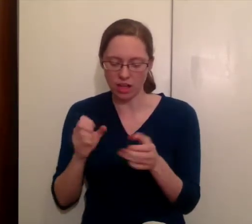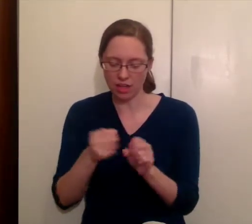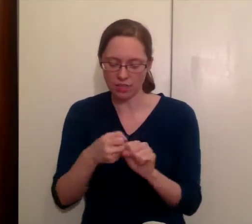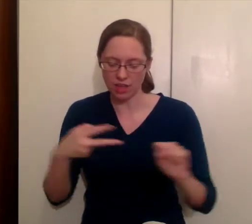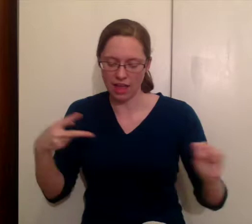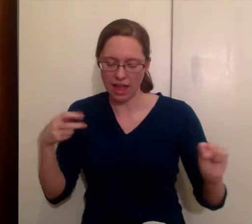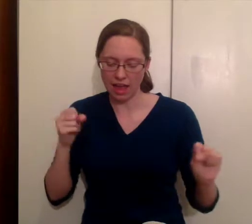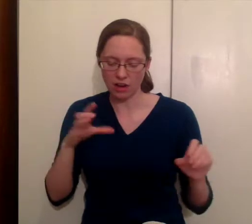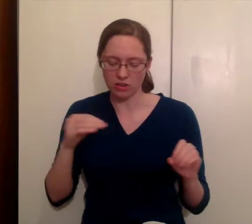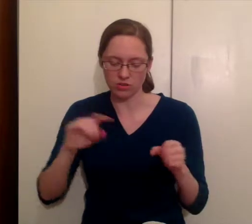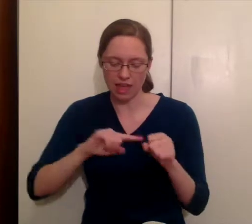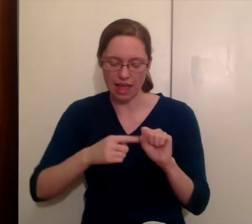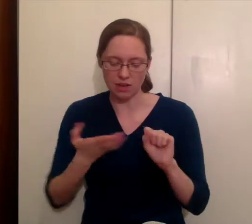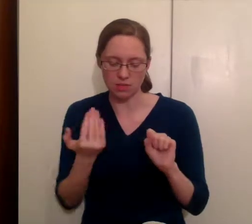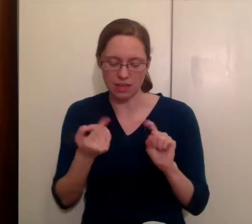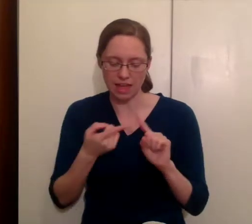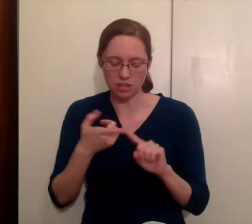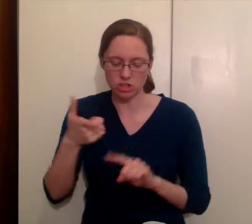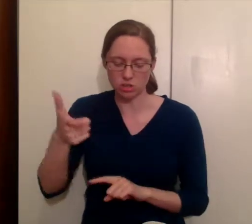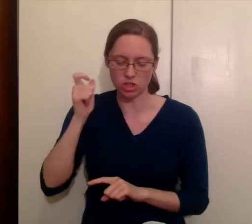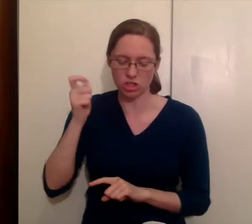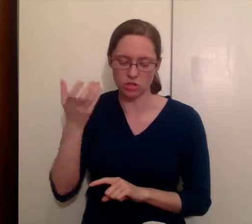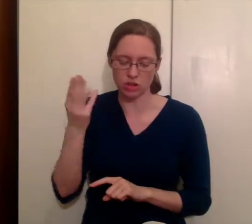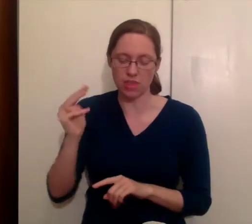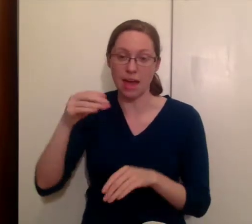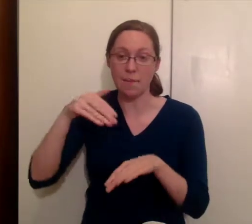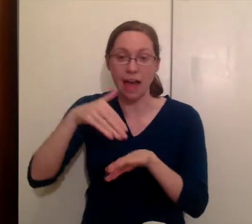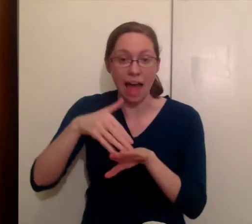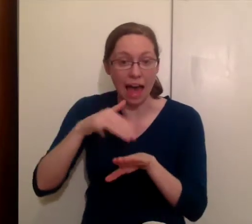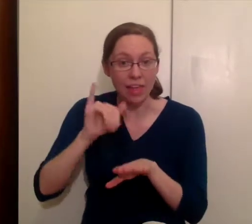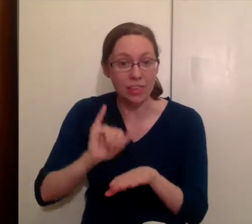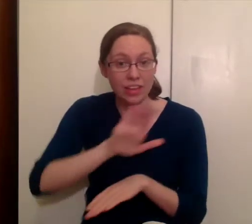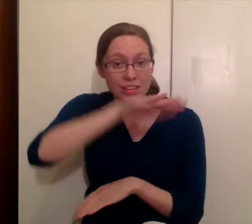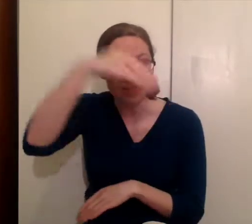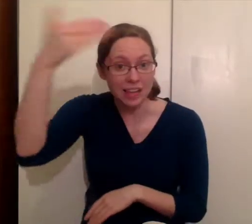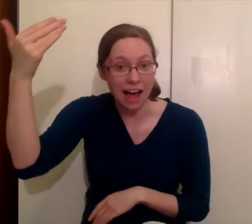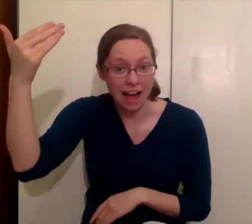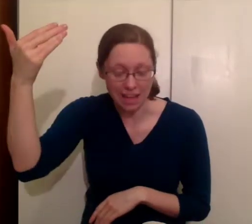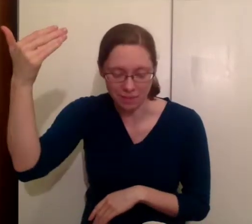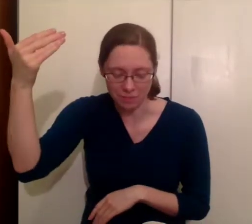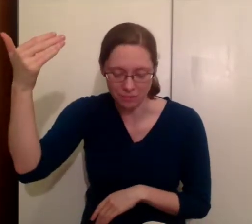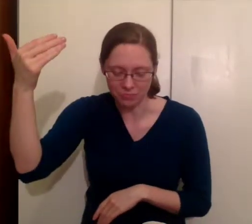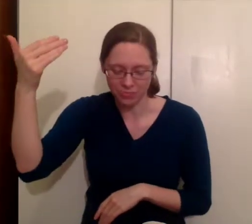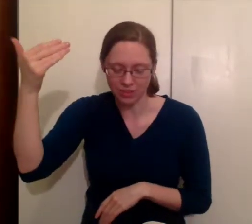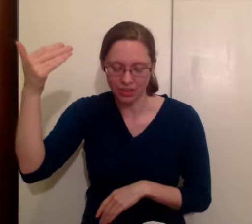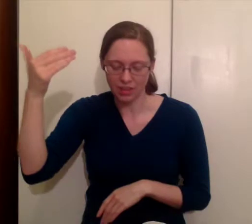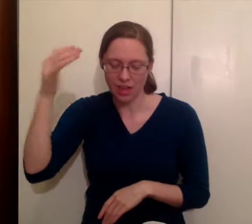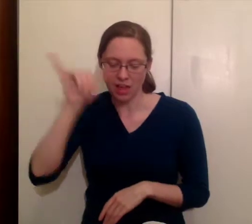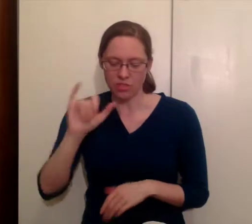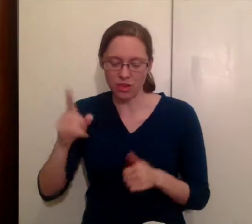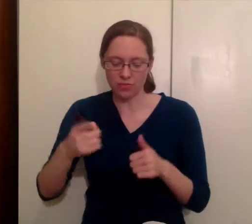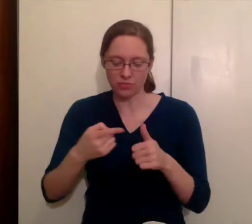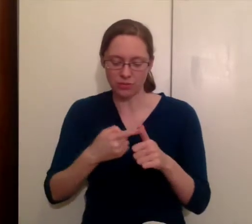of arrows and began to shoot them at the sky. The